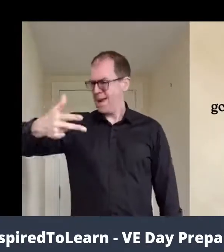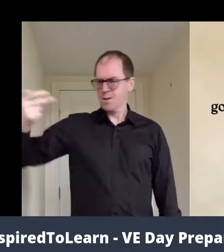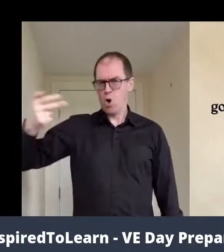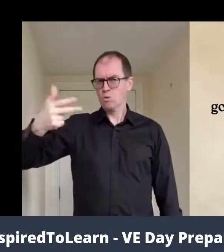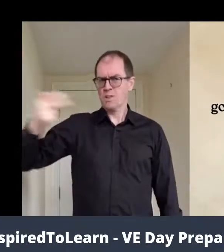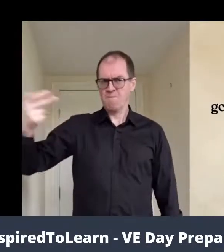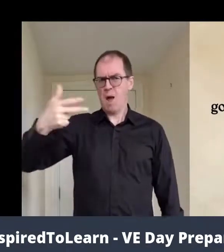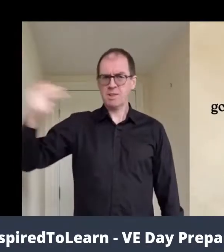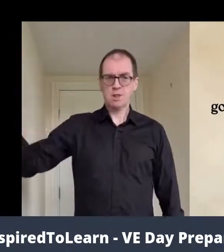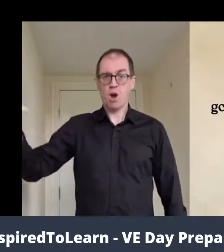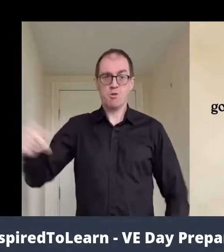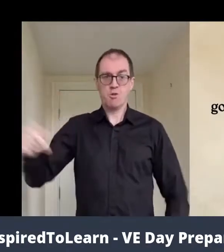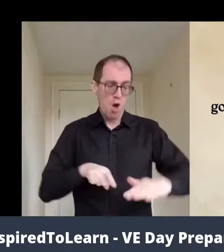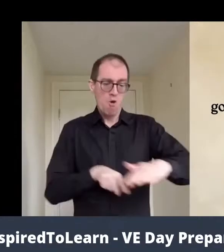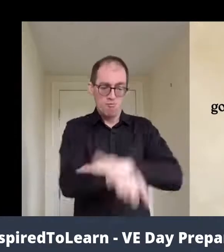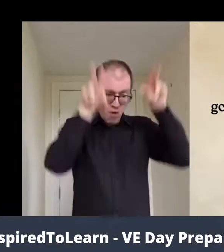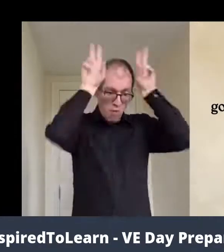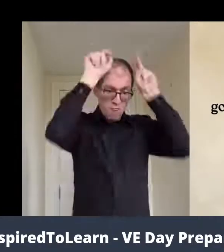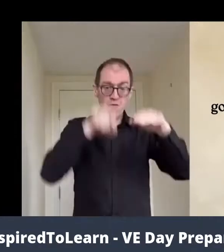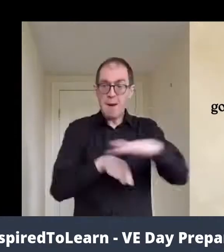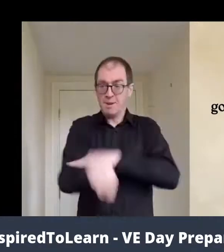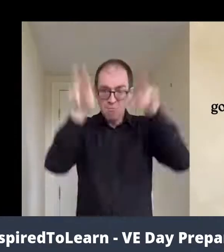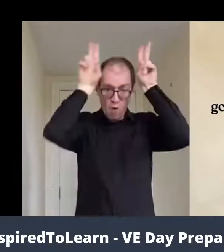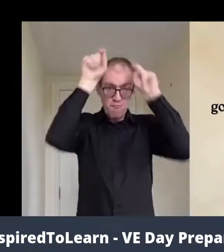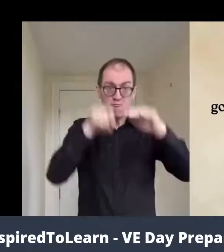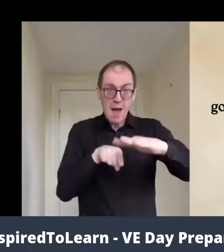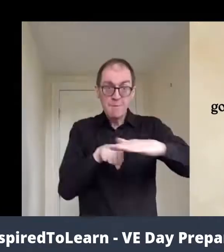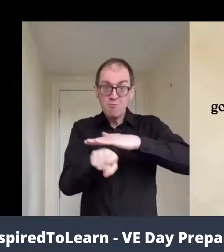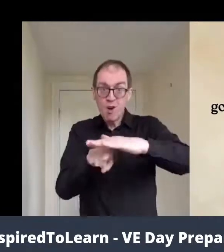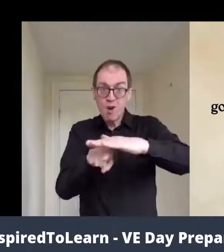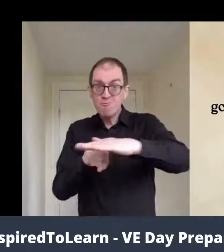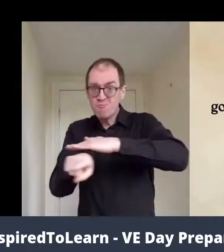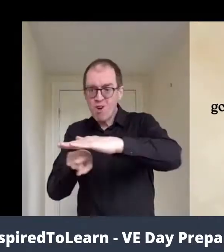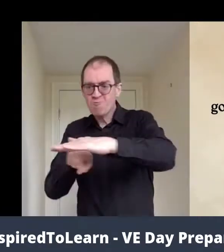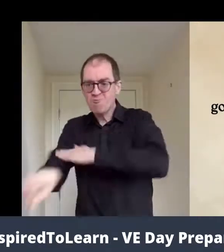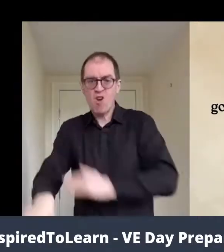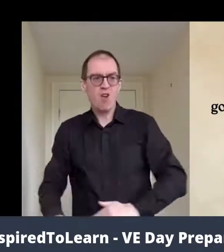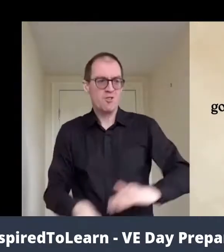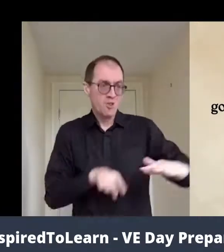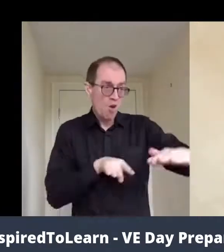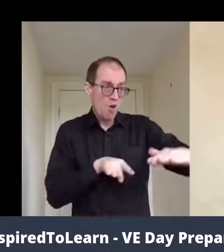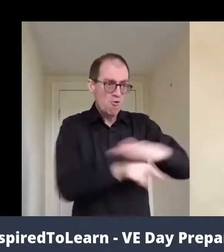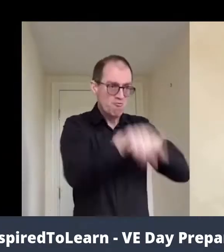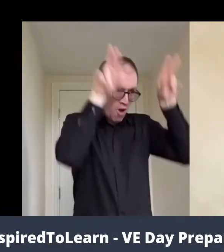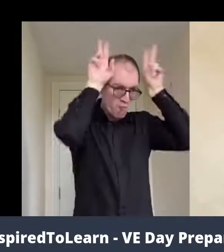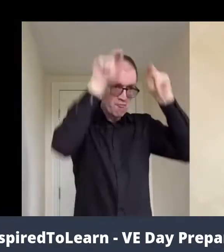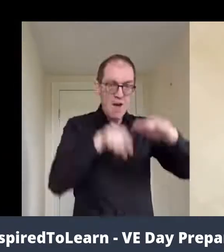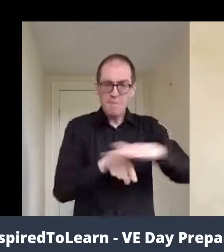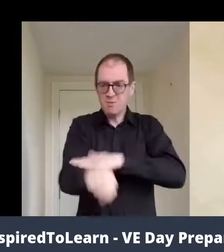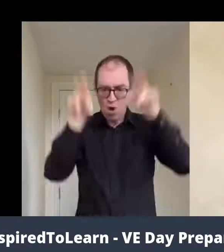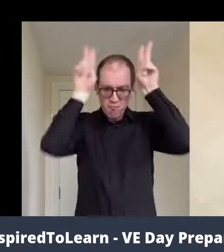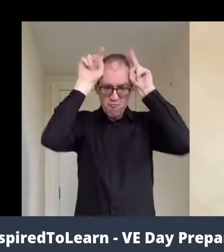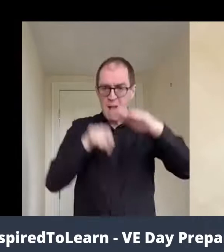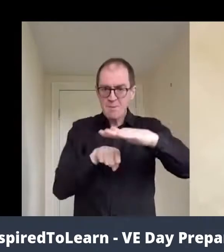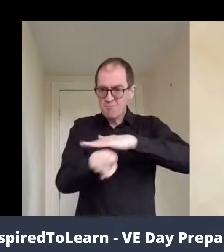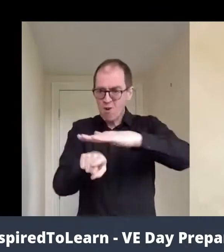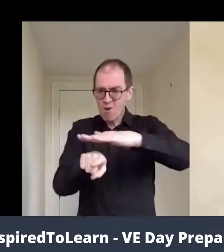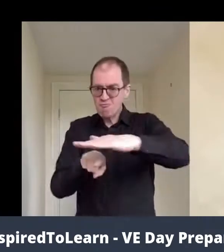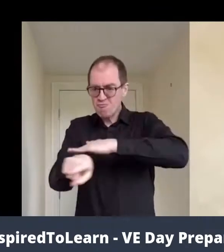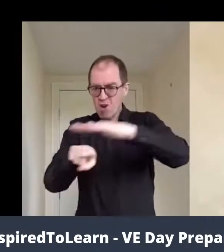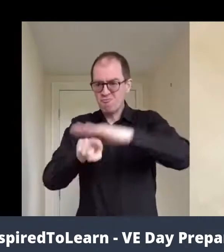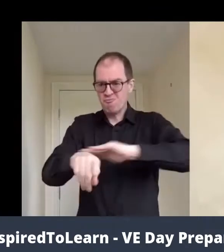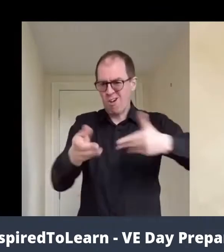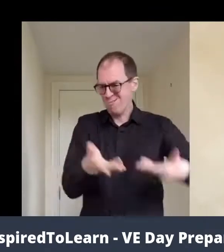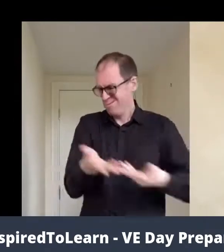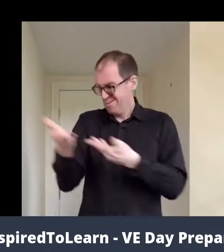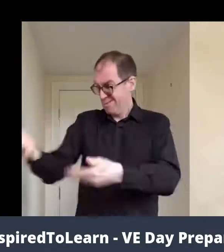bang goes the farmer's gun. So run, rabbit, run, rabbit, run, run, run. Run, rabbit, run, rabbit, run,